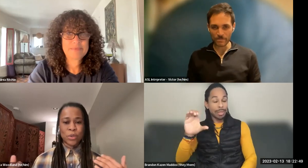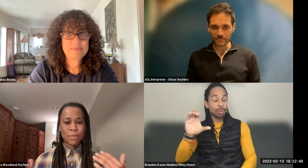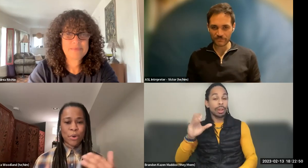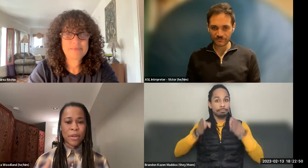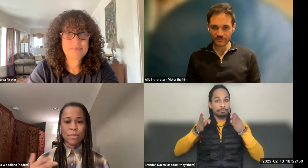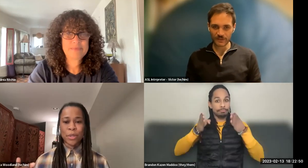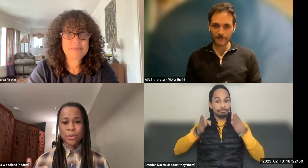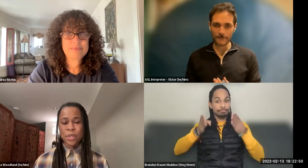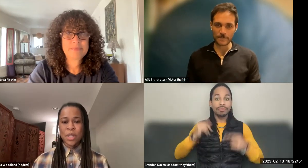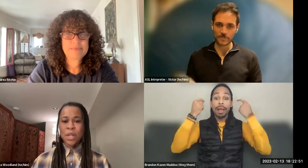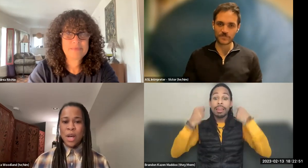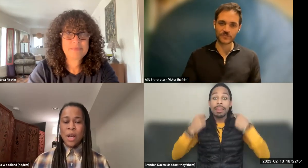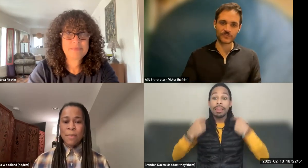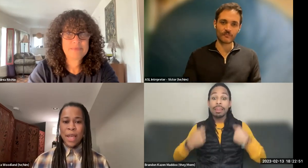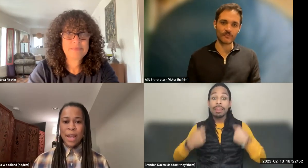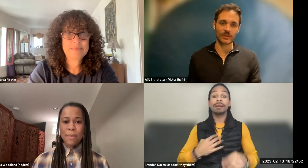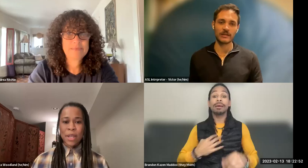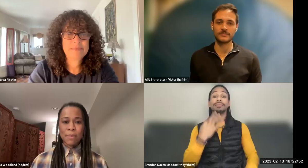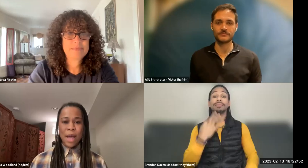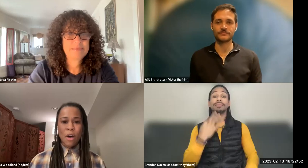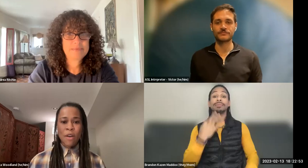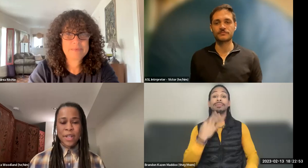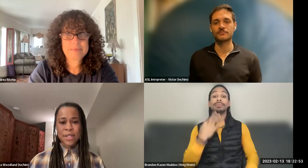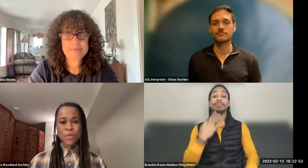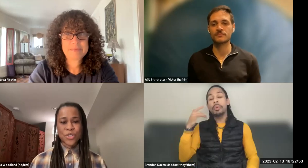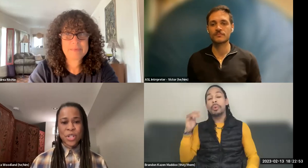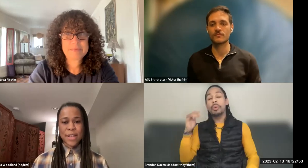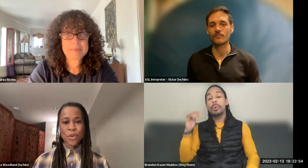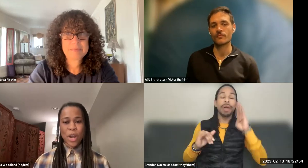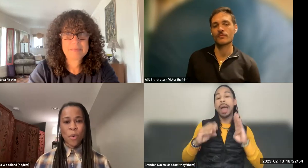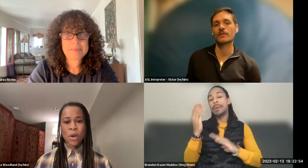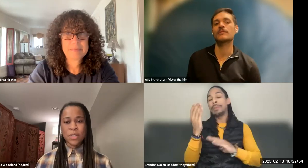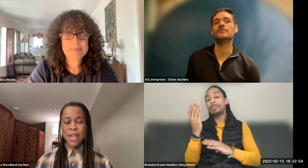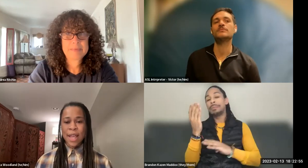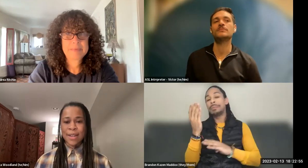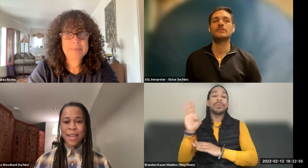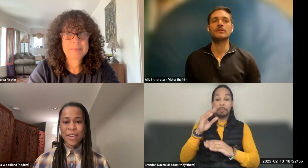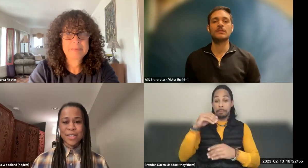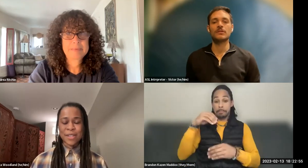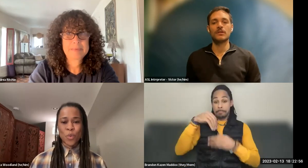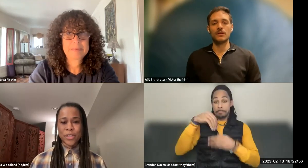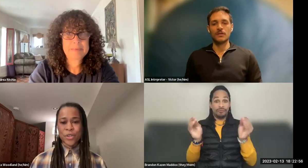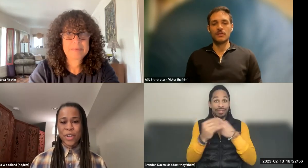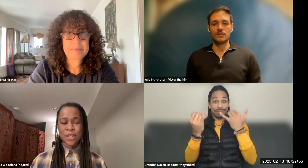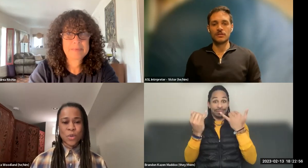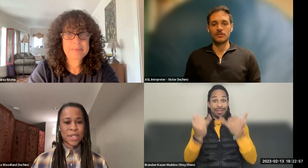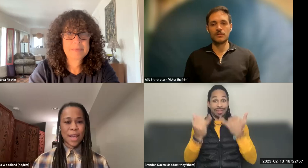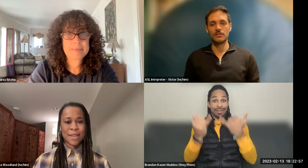some gold and brown and blue. And I'm in my office, which has gray walls, and there is a wooden screen to one